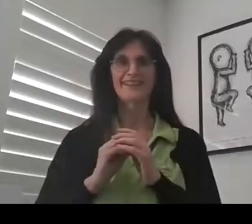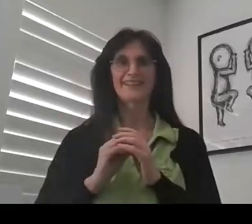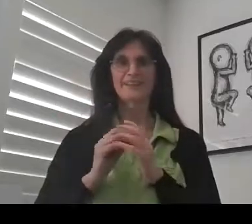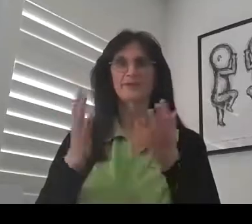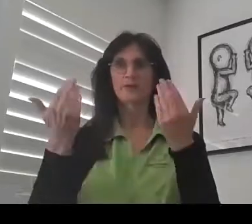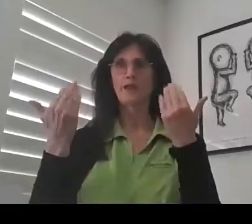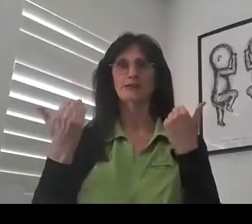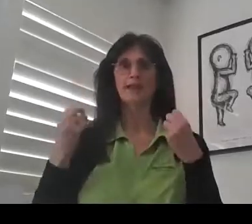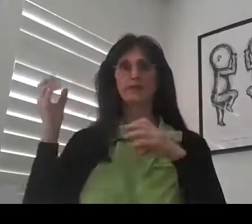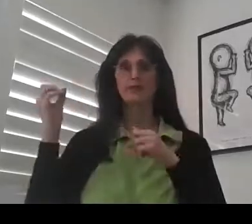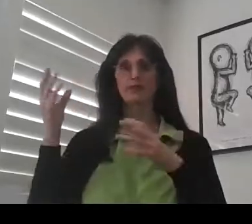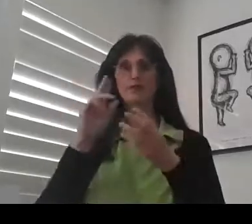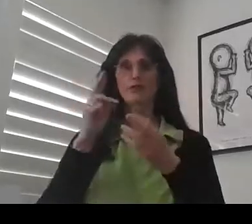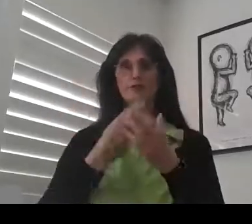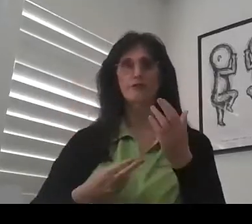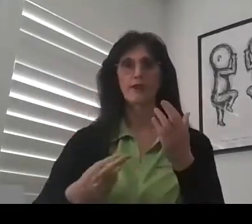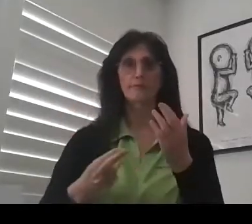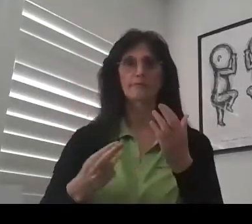Welcome to your Auslan story time.